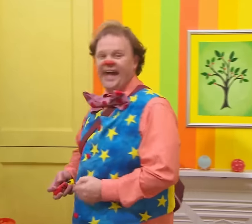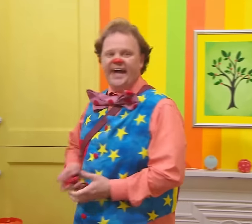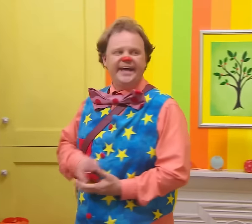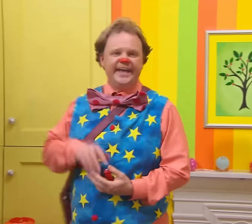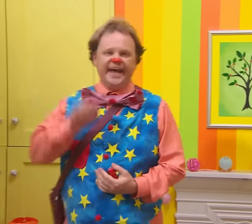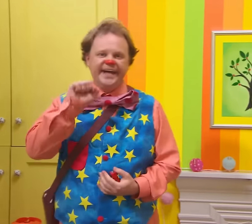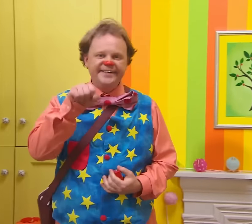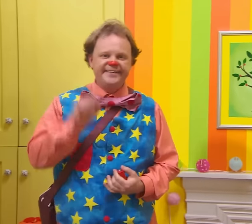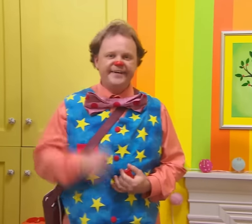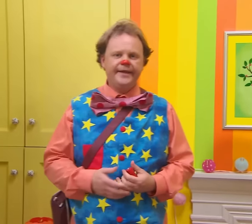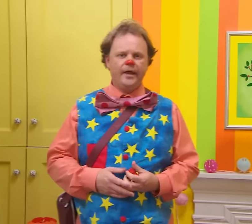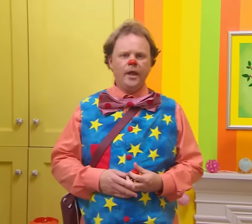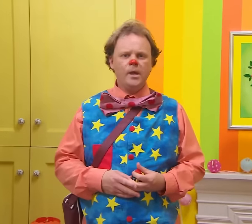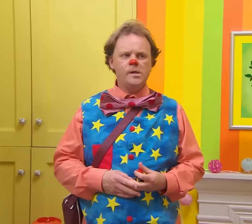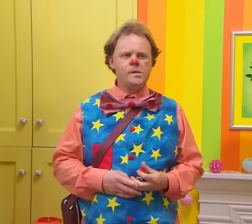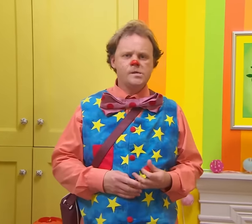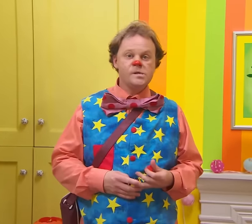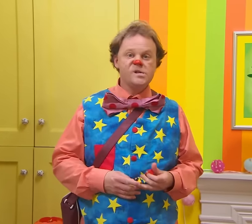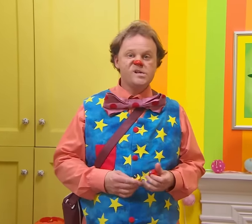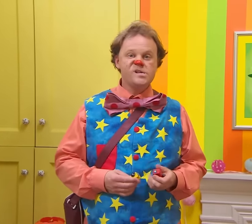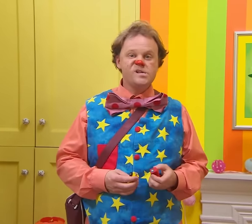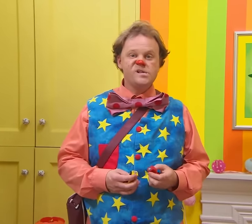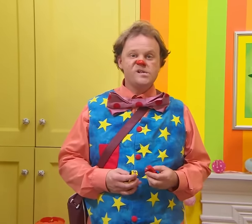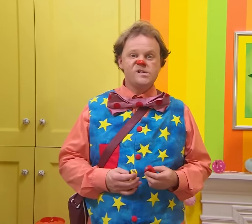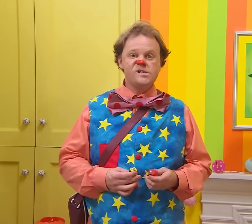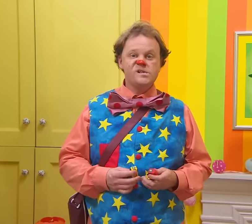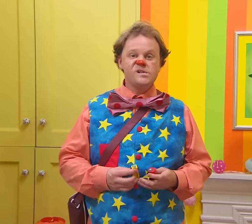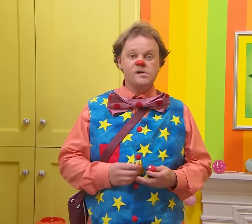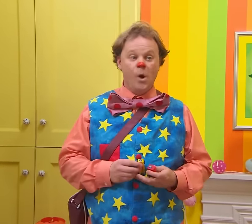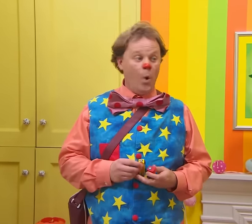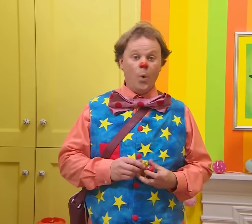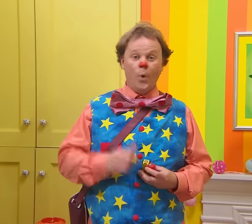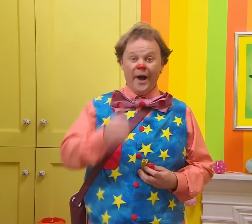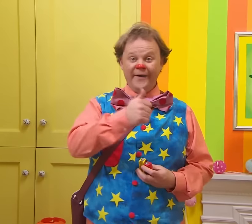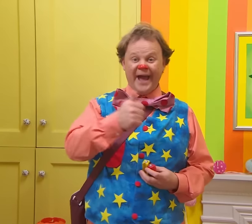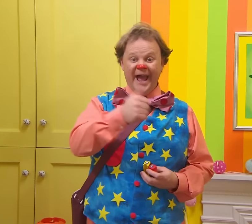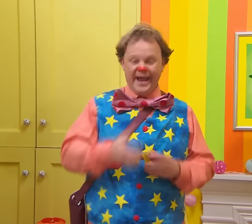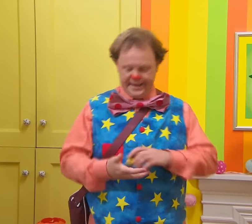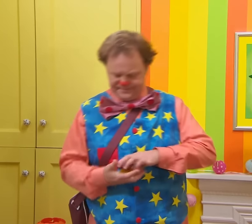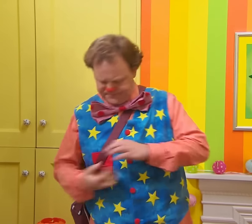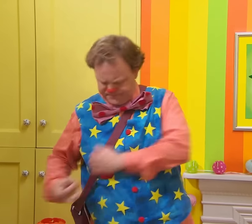Yes? Please may you show the sign for friends? Oh, okay.